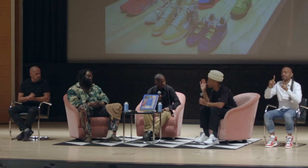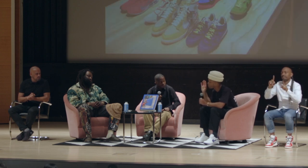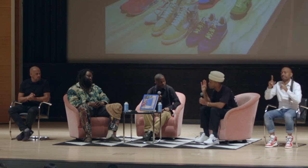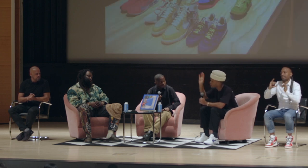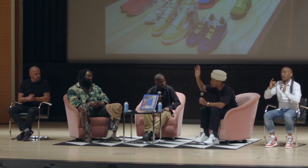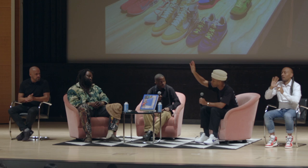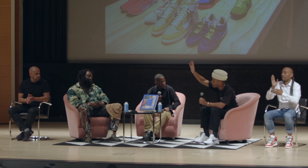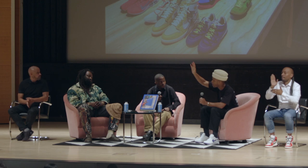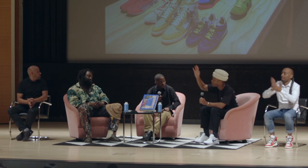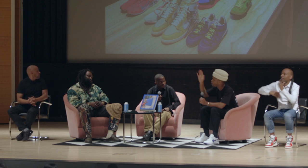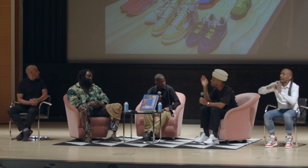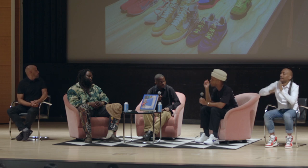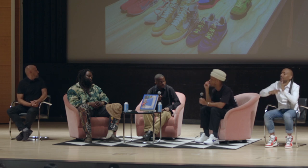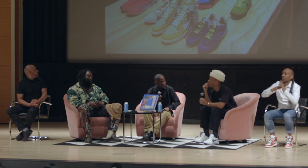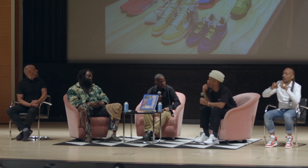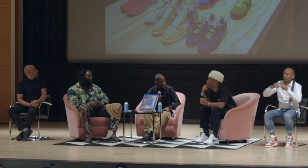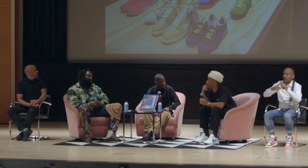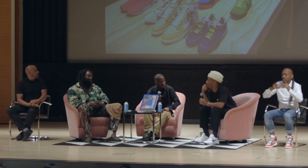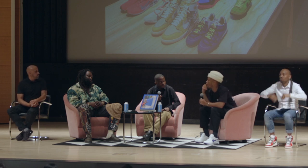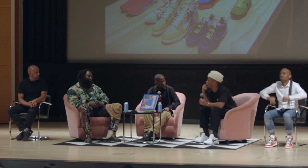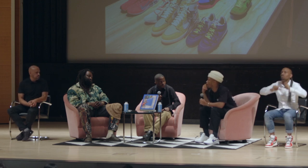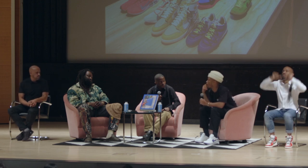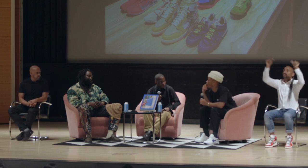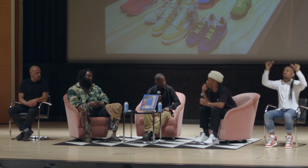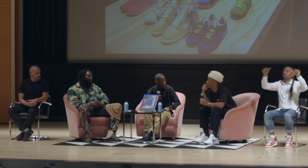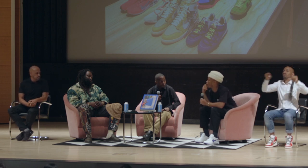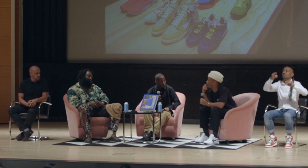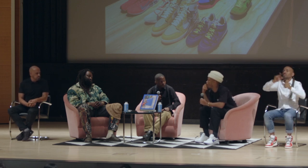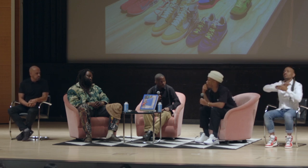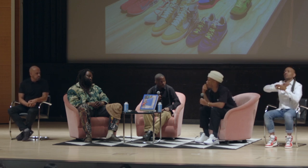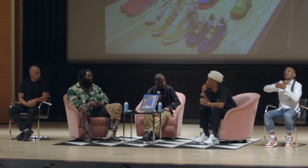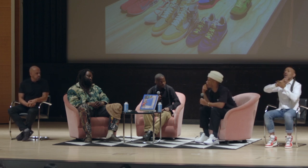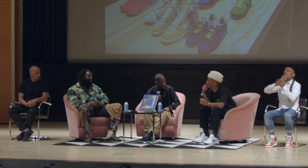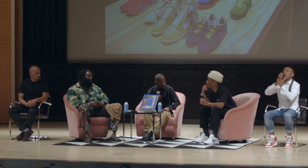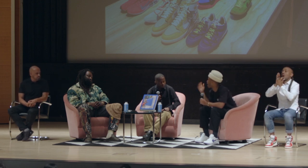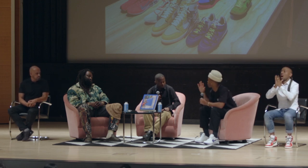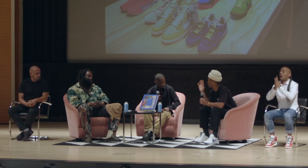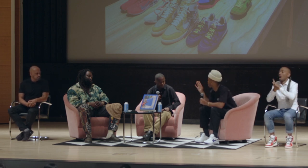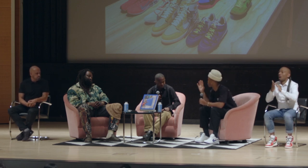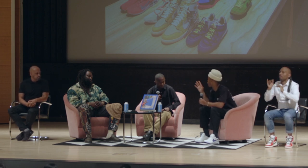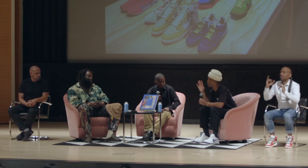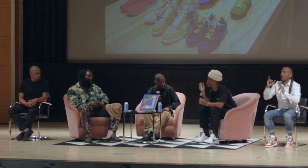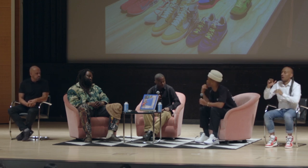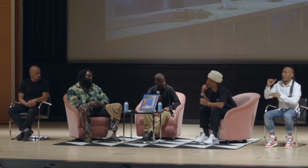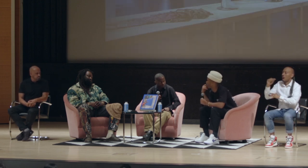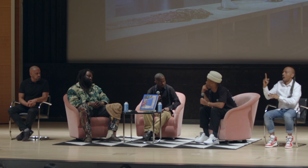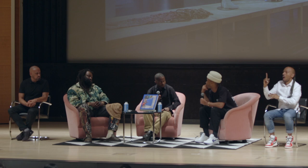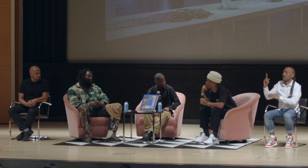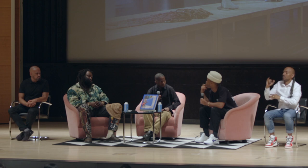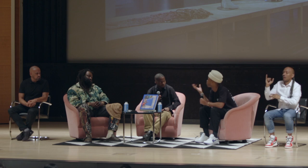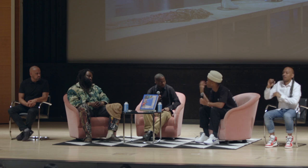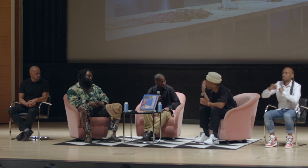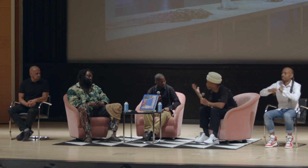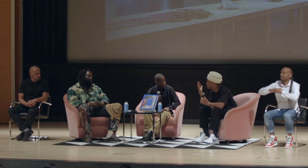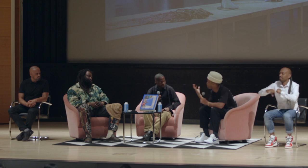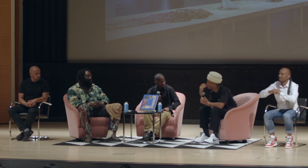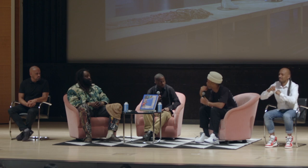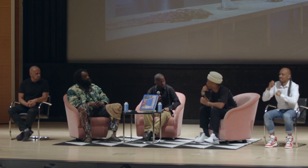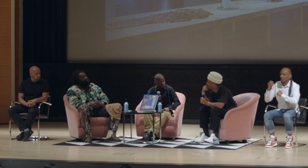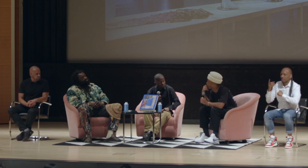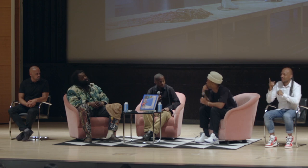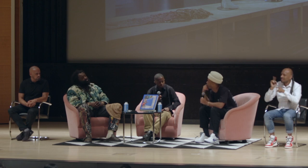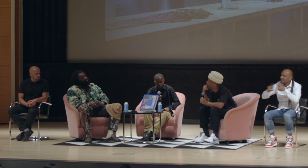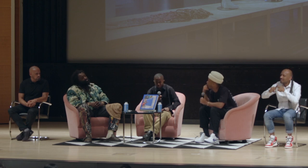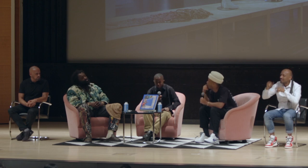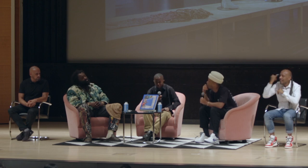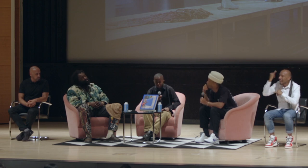and then it sort of sits it high enough so it becomes almost like an ad, right? It sort of functions like an ad. So what is something that you